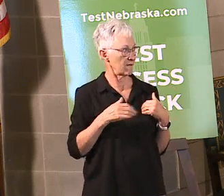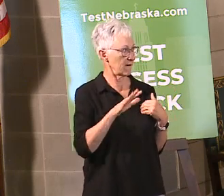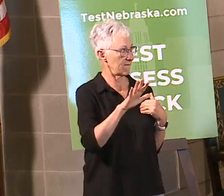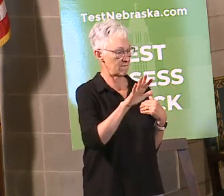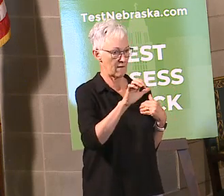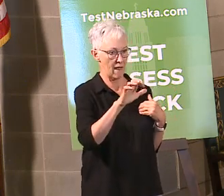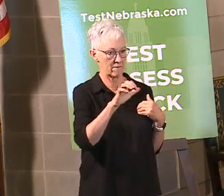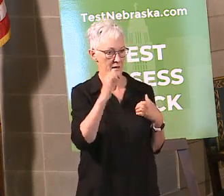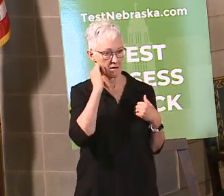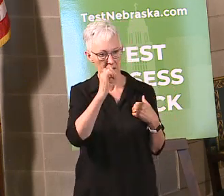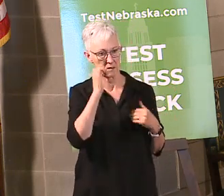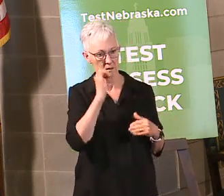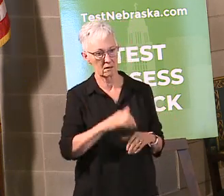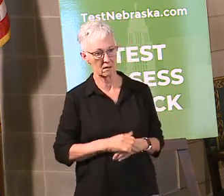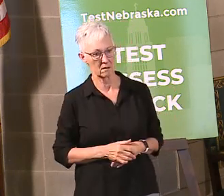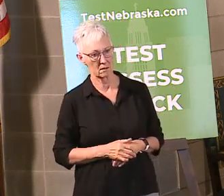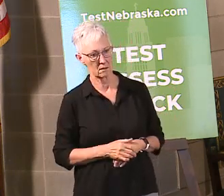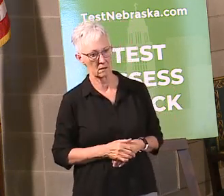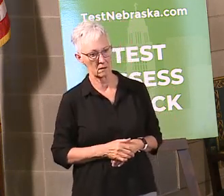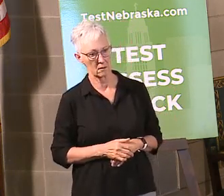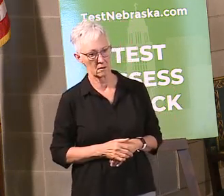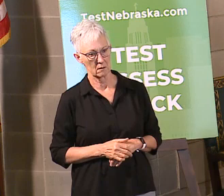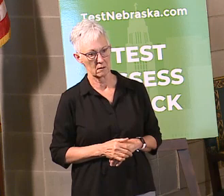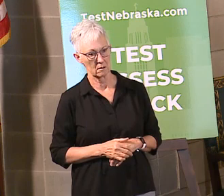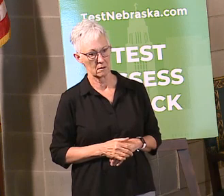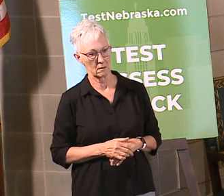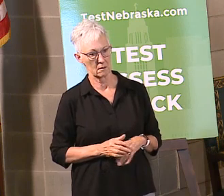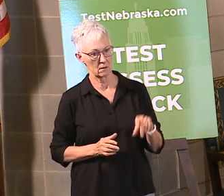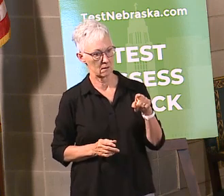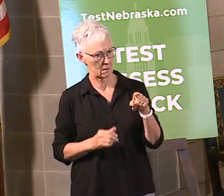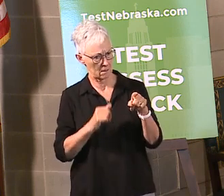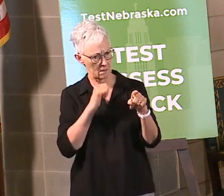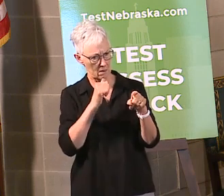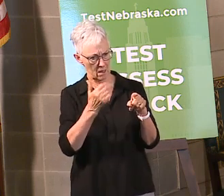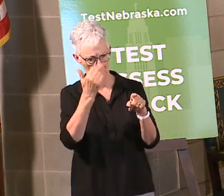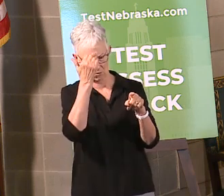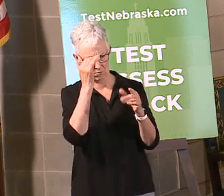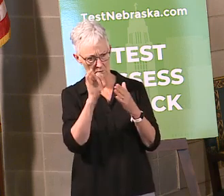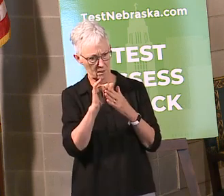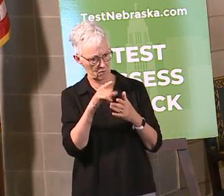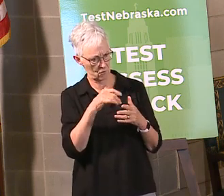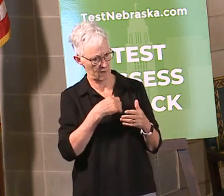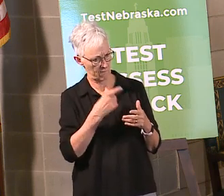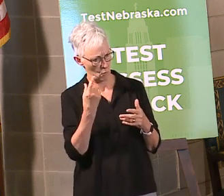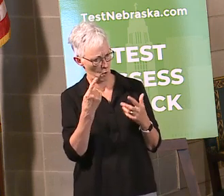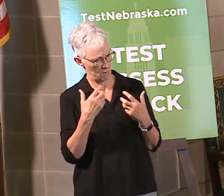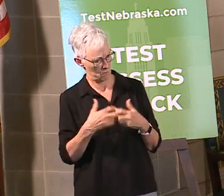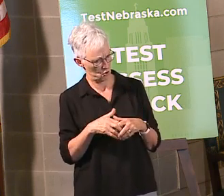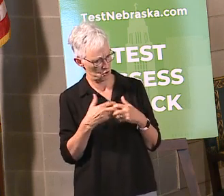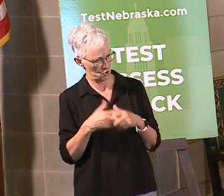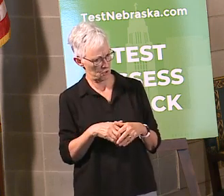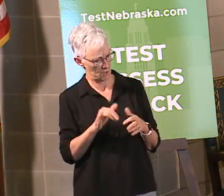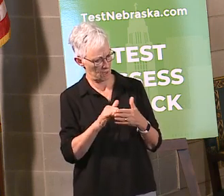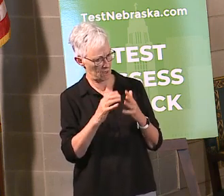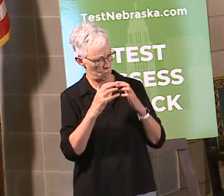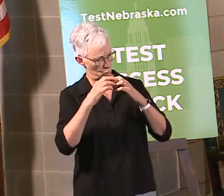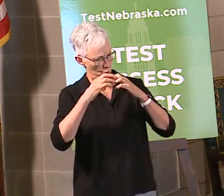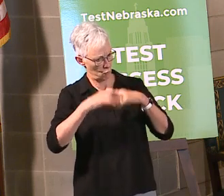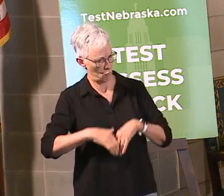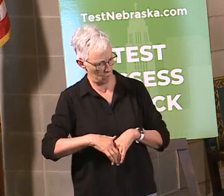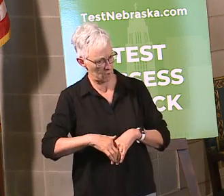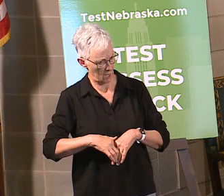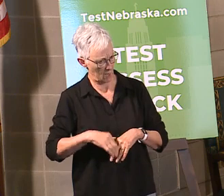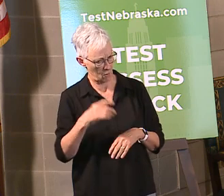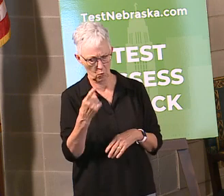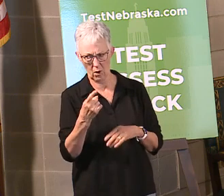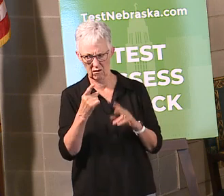up. I didn't know until this weekend you had a machine that broke down on one of the analytical machines. Did that slow you down any?